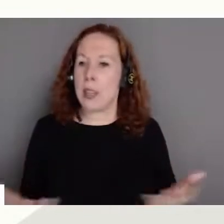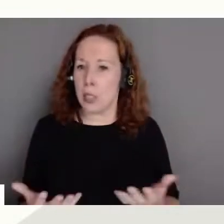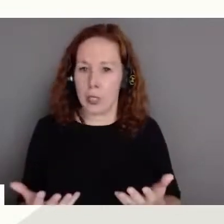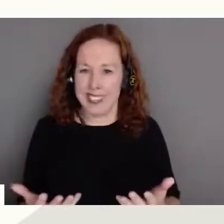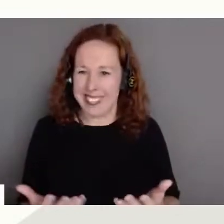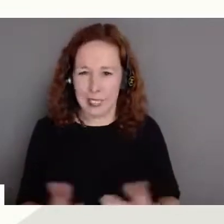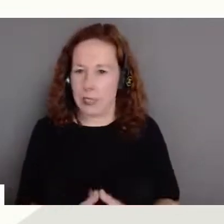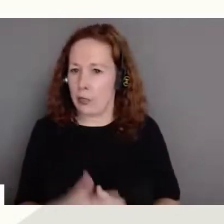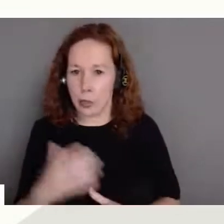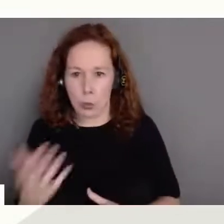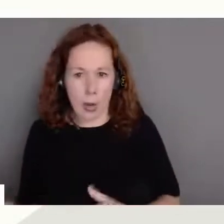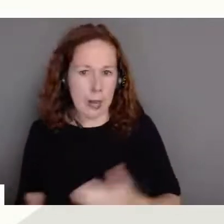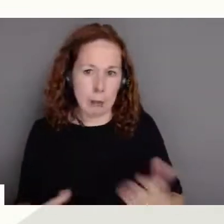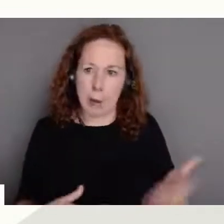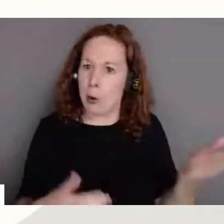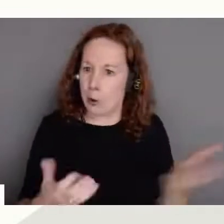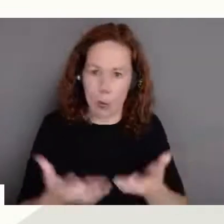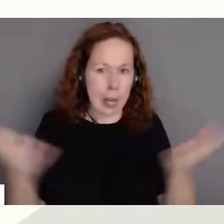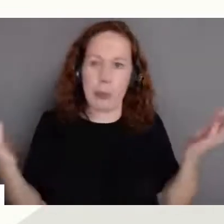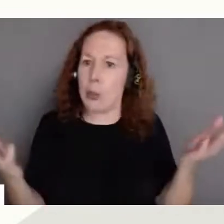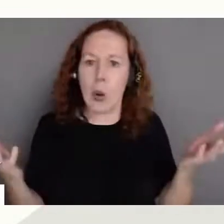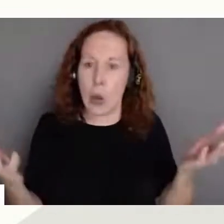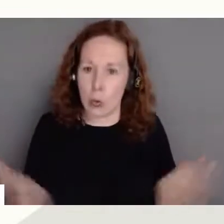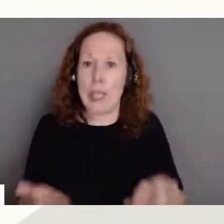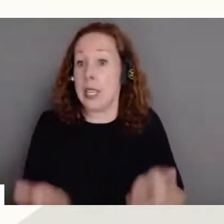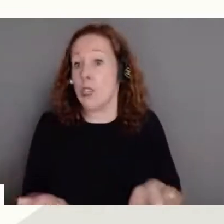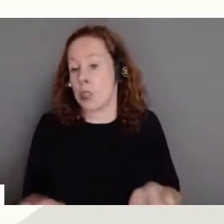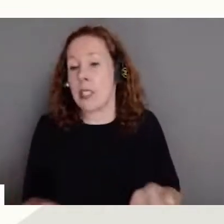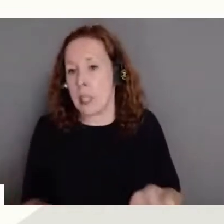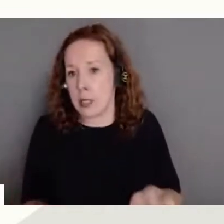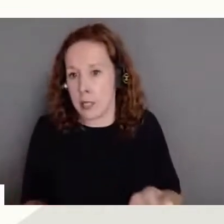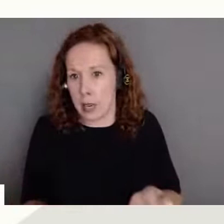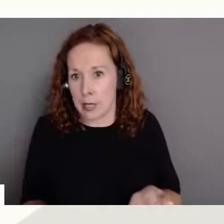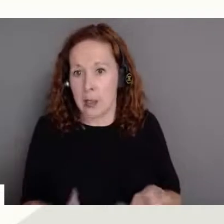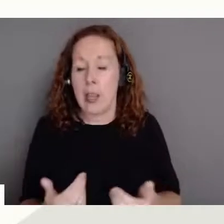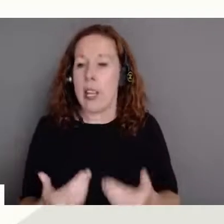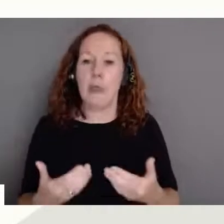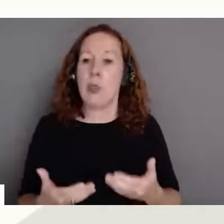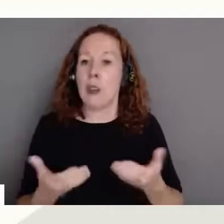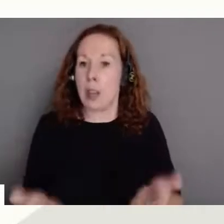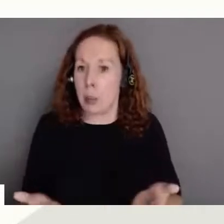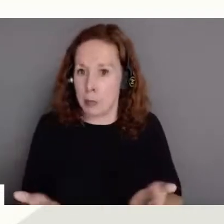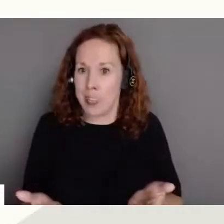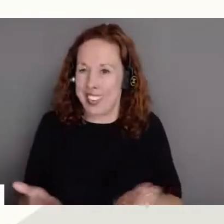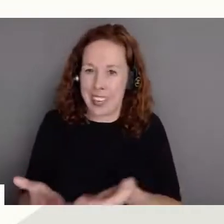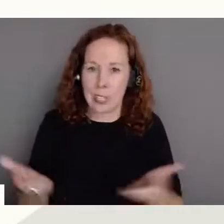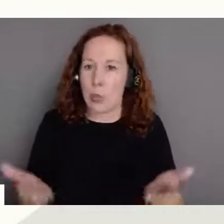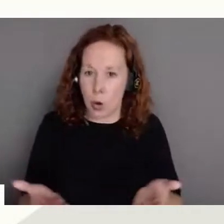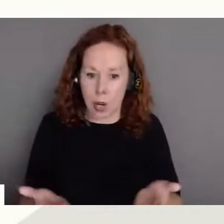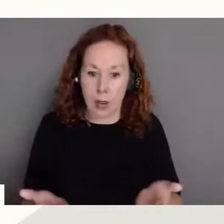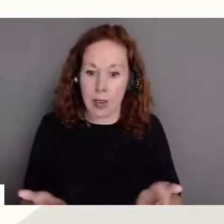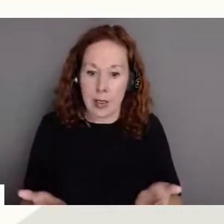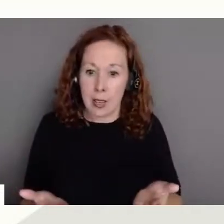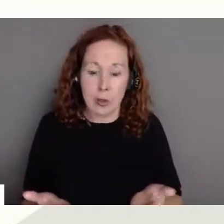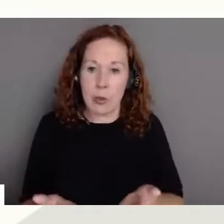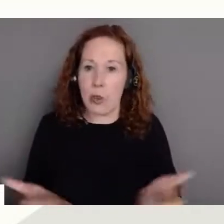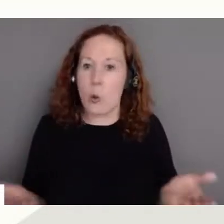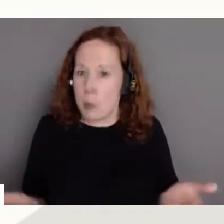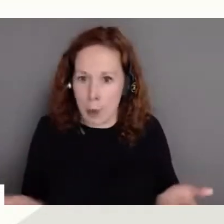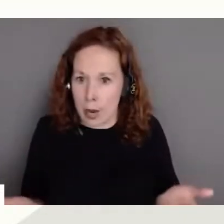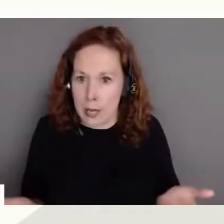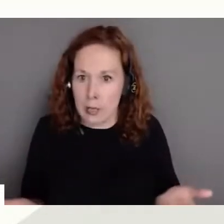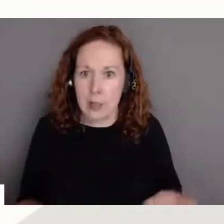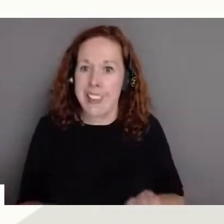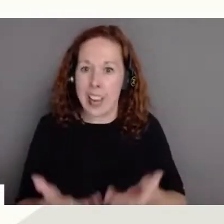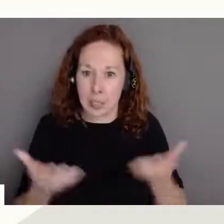doesn't matter if you're white, BIPOC, whatever you are, we need your Yeah. skill set. And if you can Yeah. come as you are with an